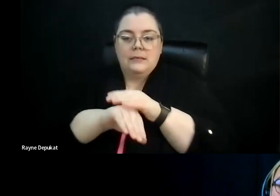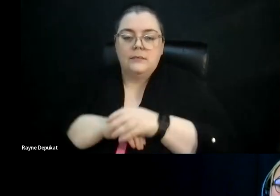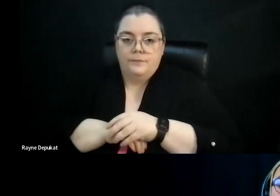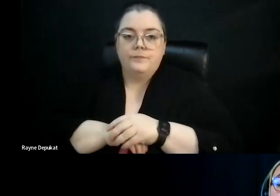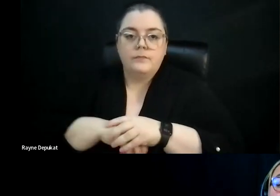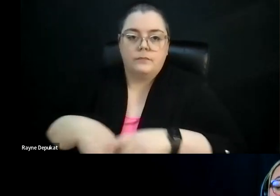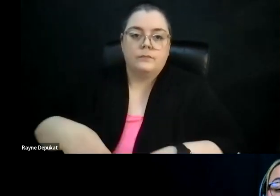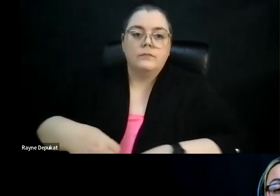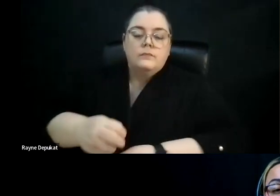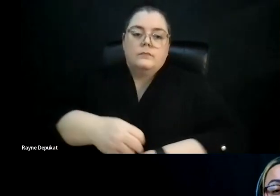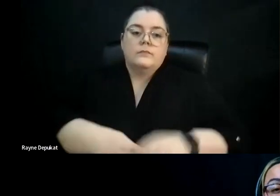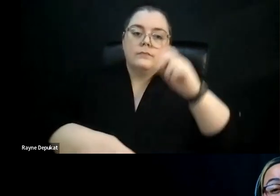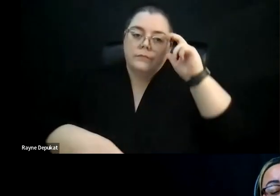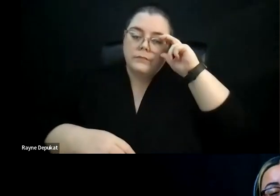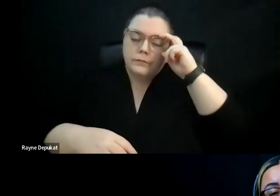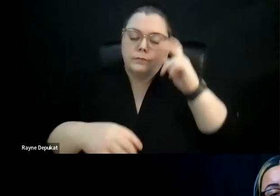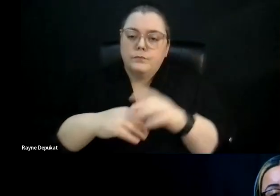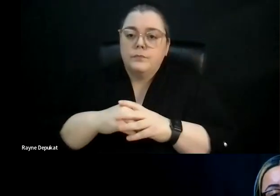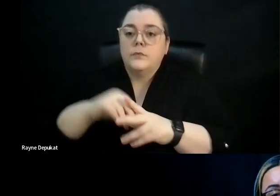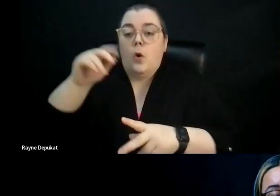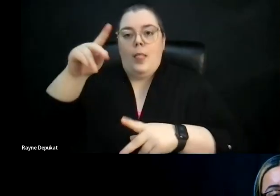can best understand that information and access it.